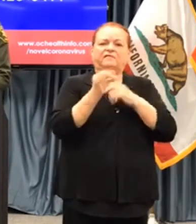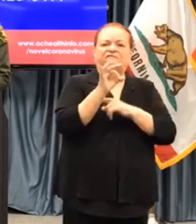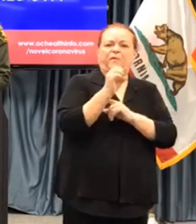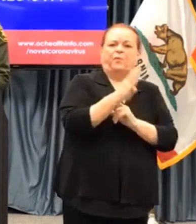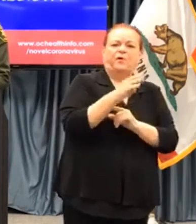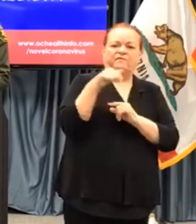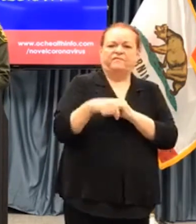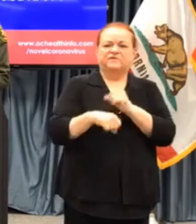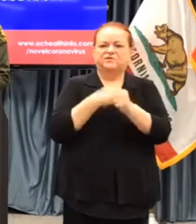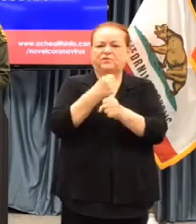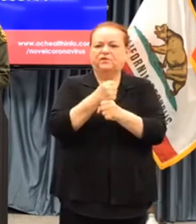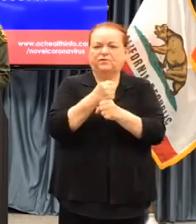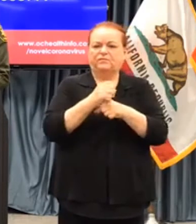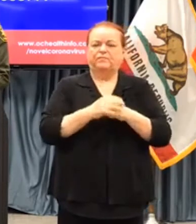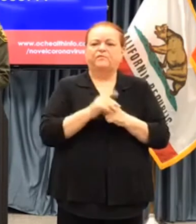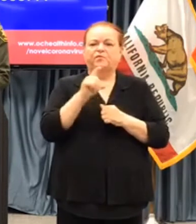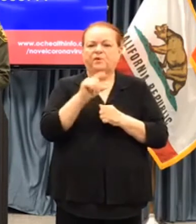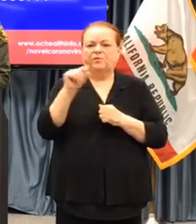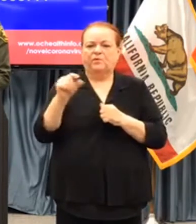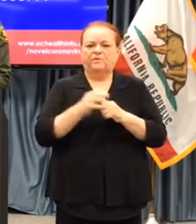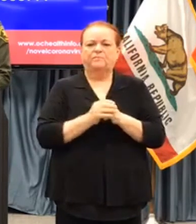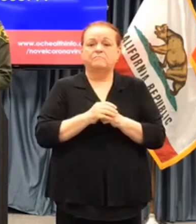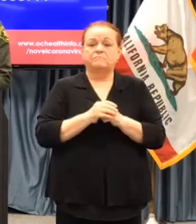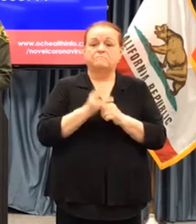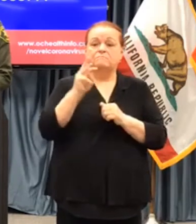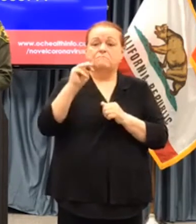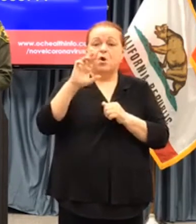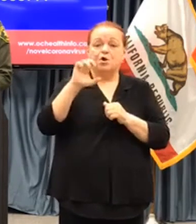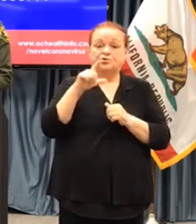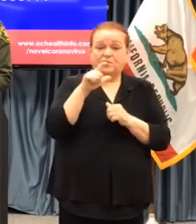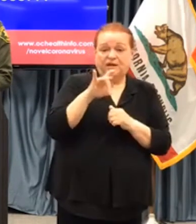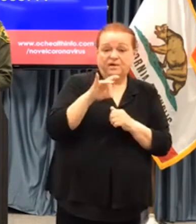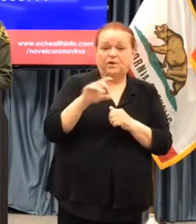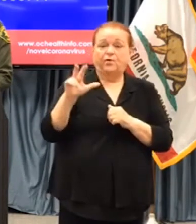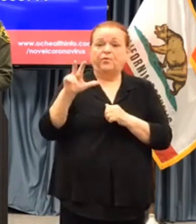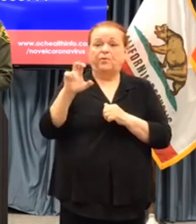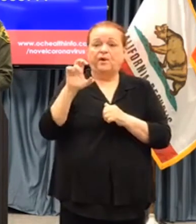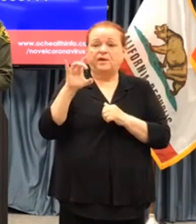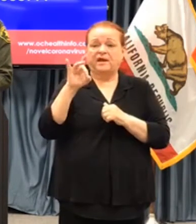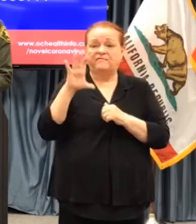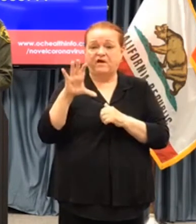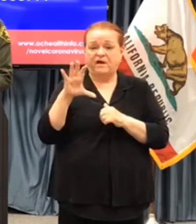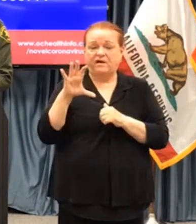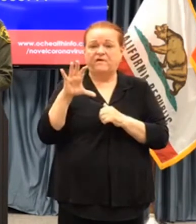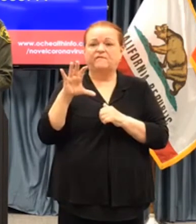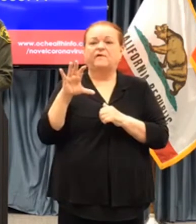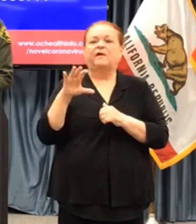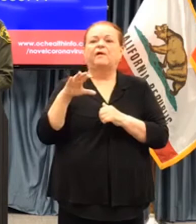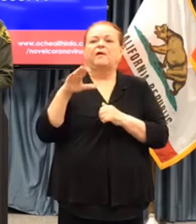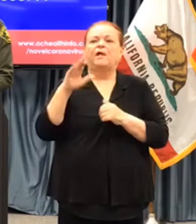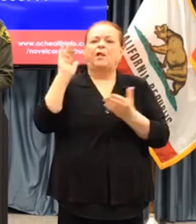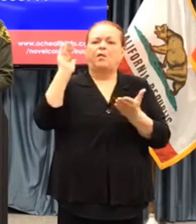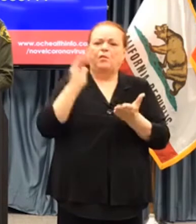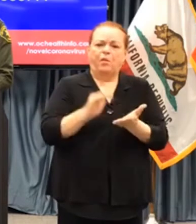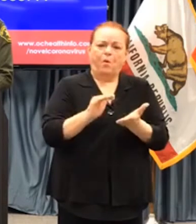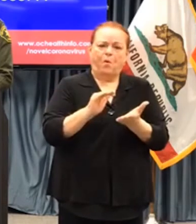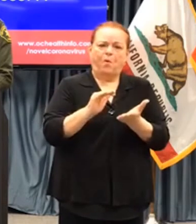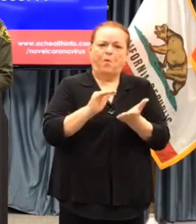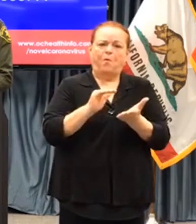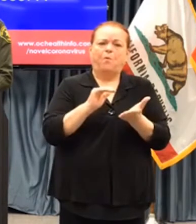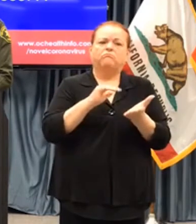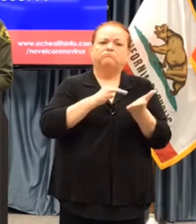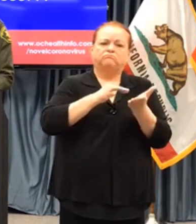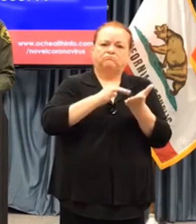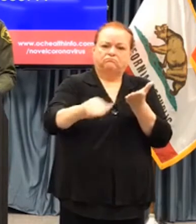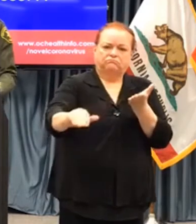year. Since March 28th, 385 sentenced low-level inmates have been released 30